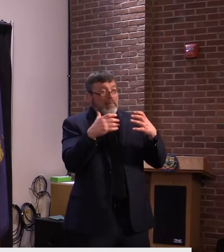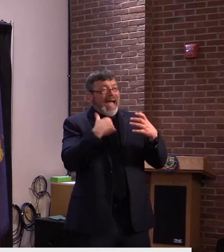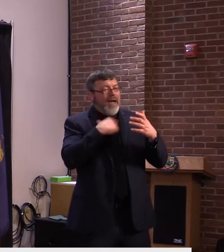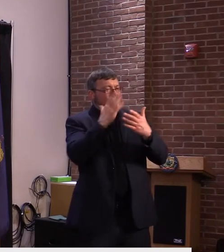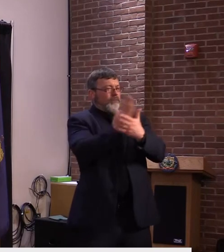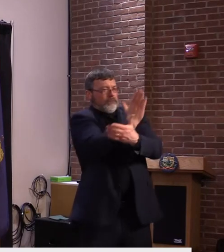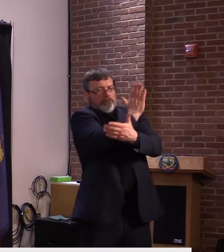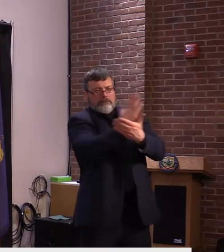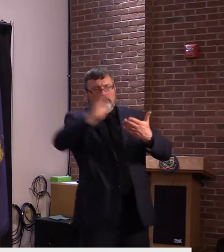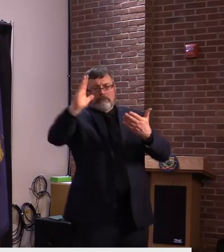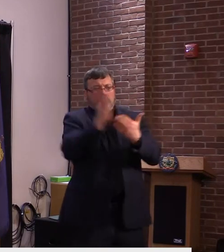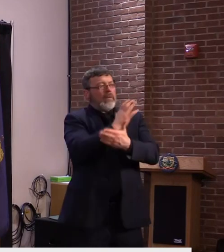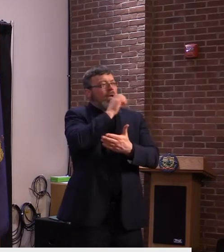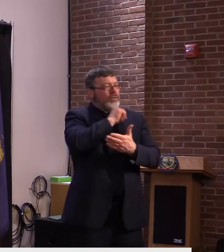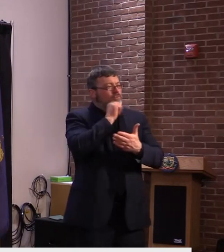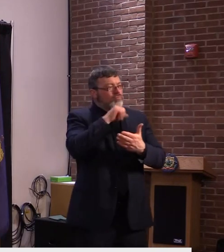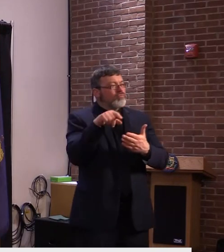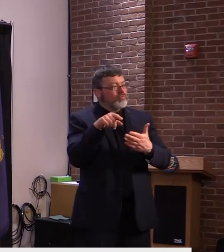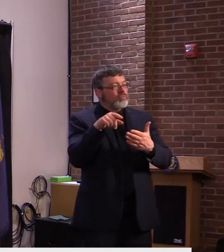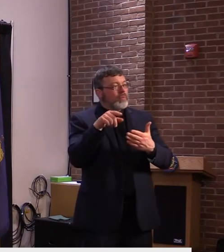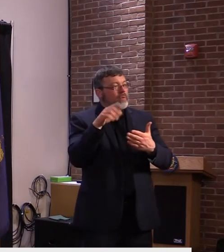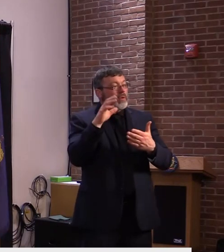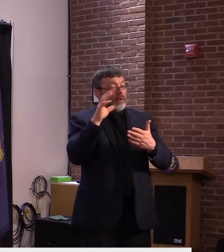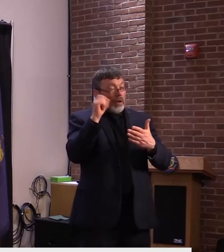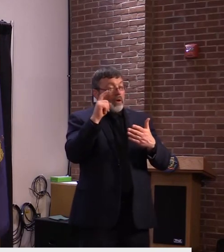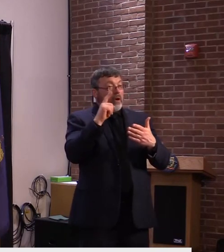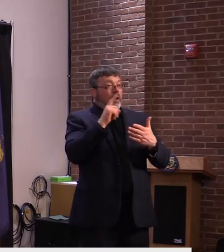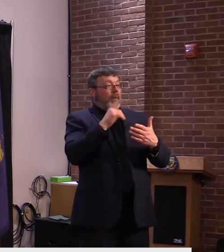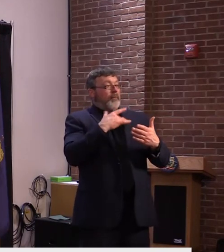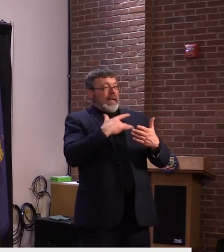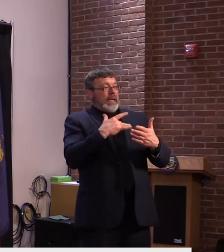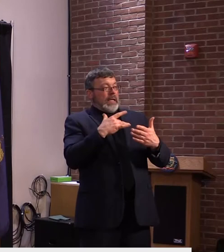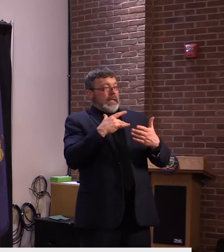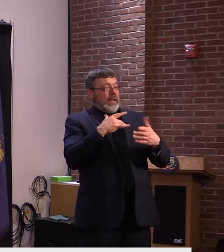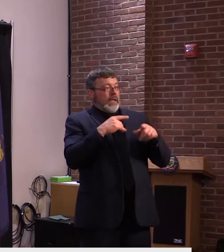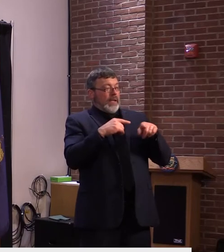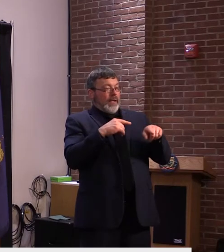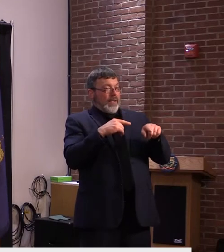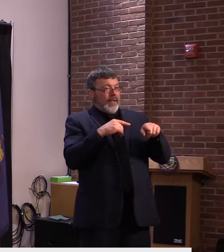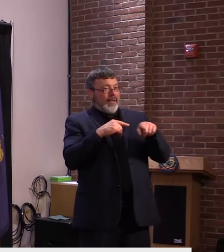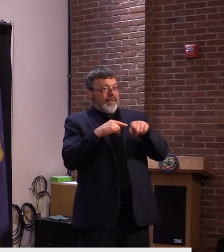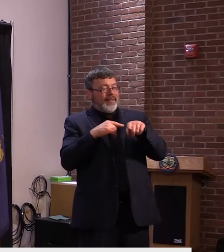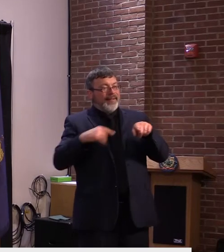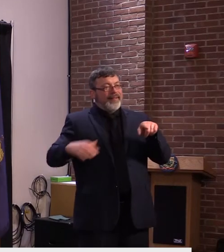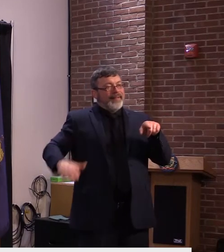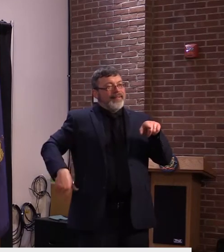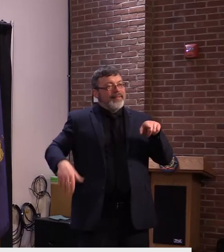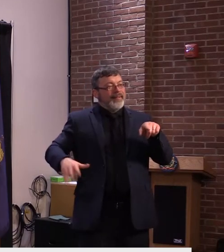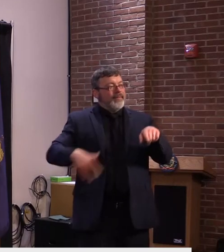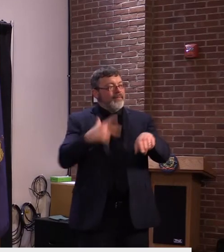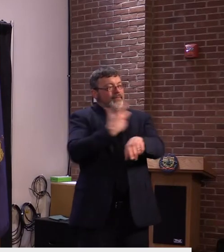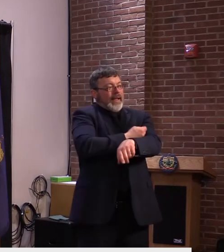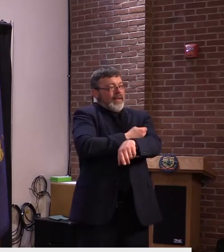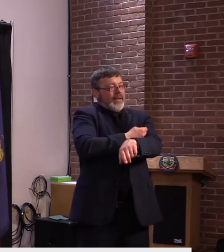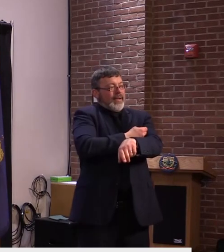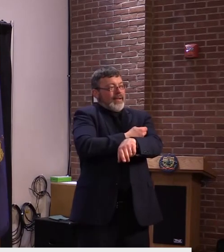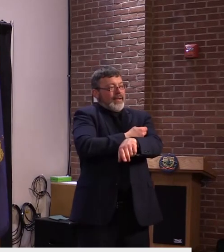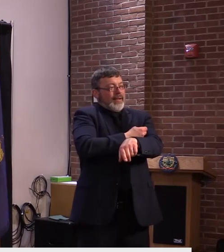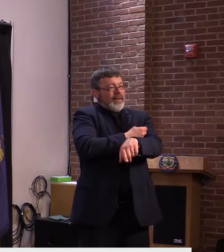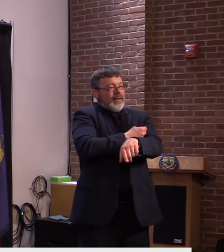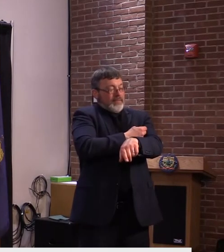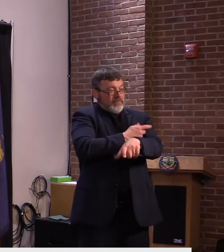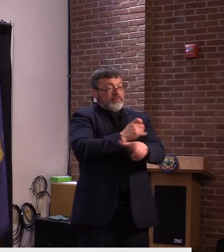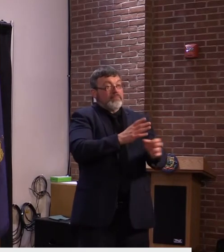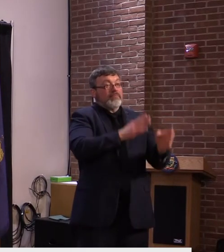older ages, who have chosen not to be vaccinated, whose only diagnosis on their death certificate is that